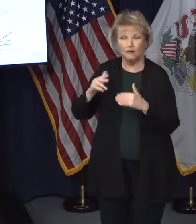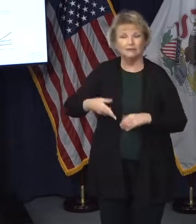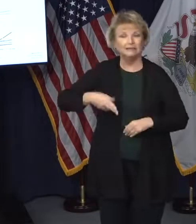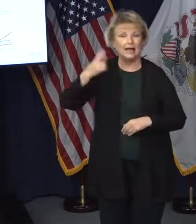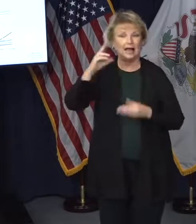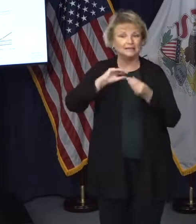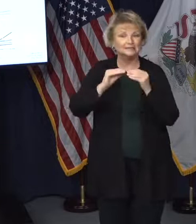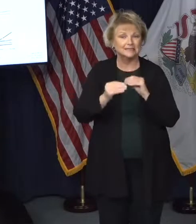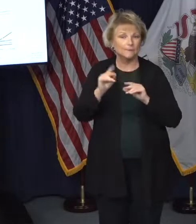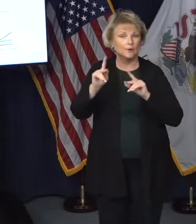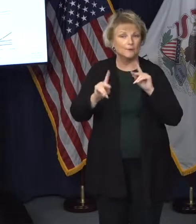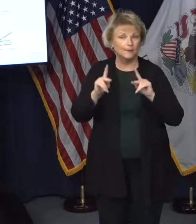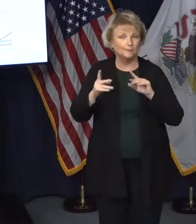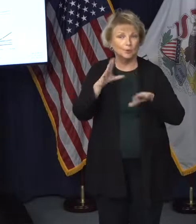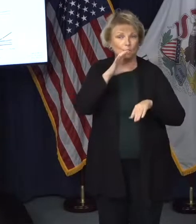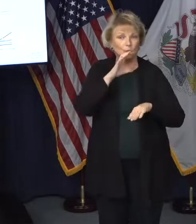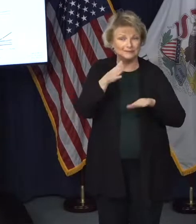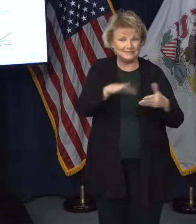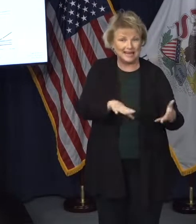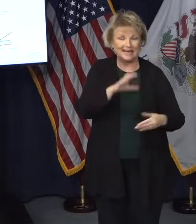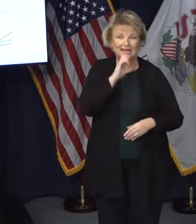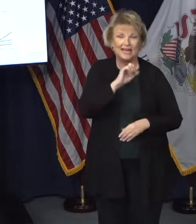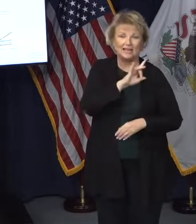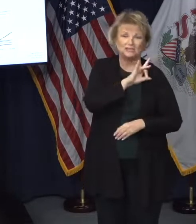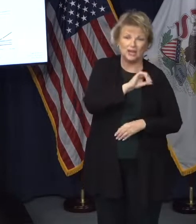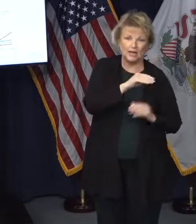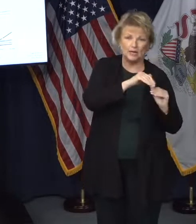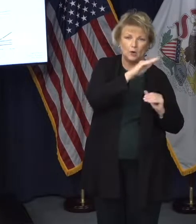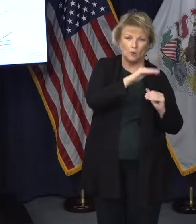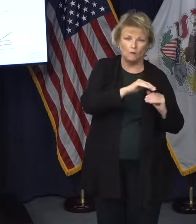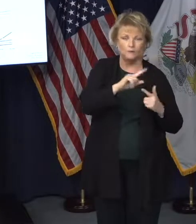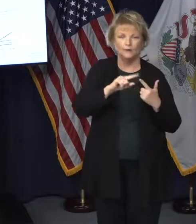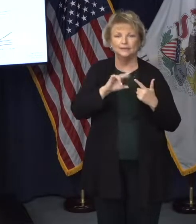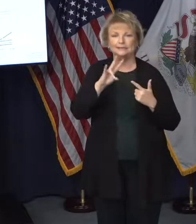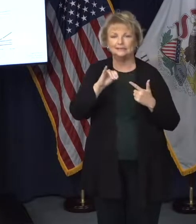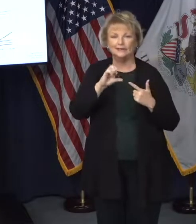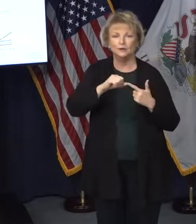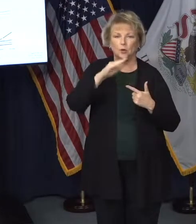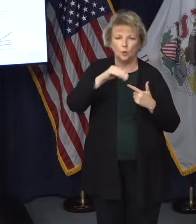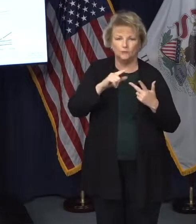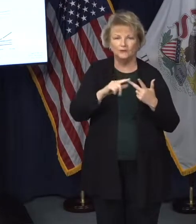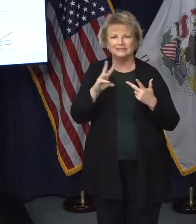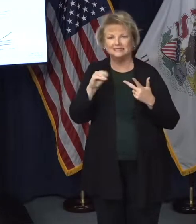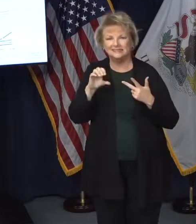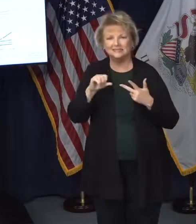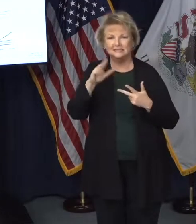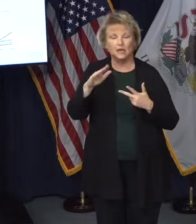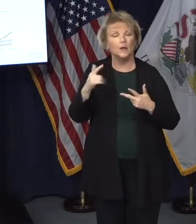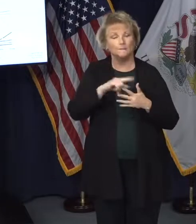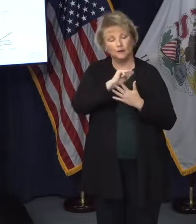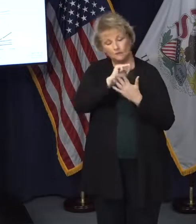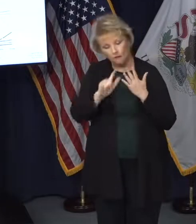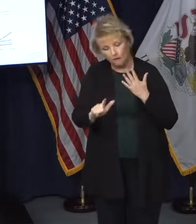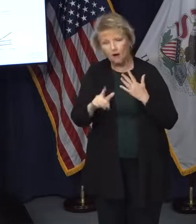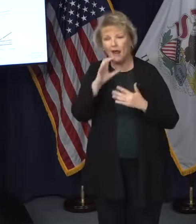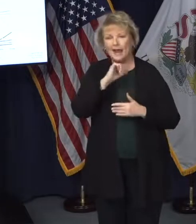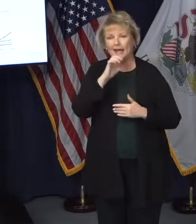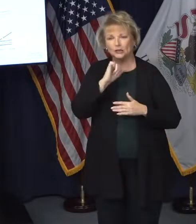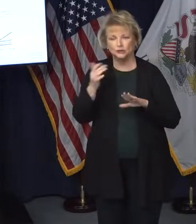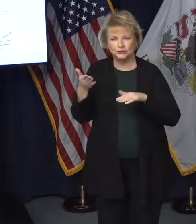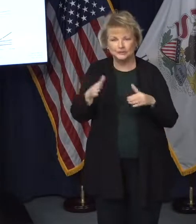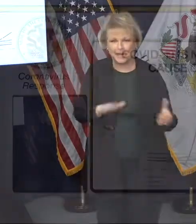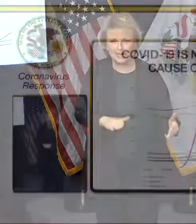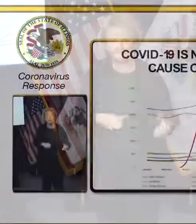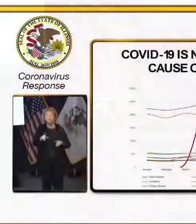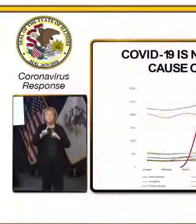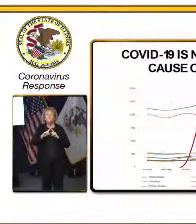fatalities have been in the 80 and over. The next highest have been in 70 and over, 60 and over. So we have deaths in every decile, every age group,